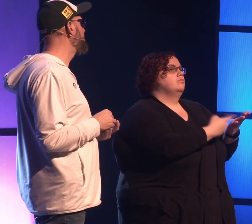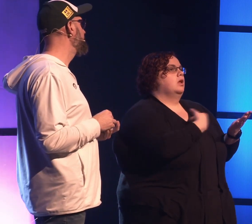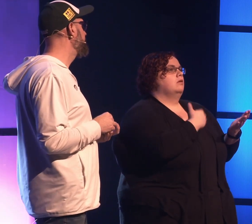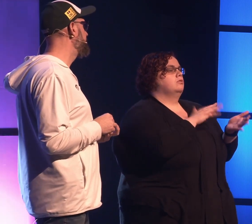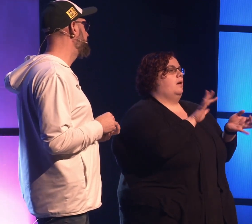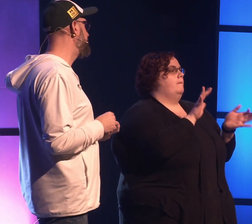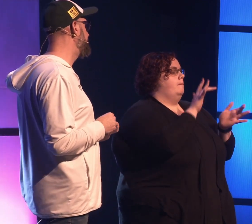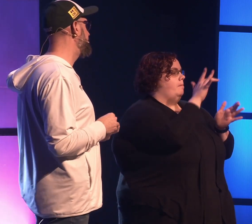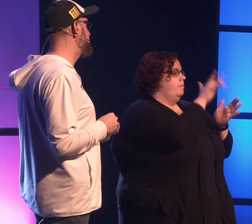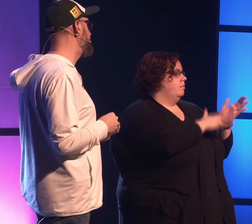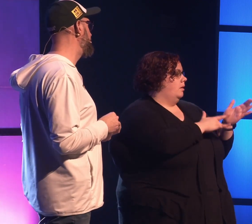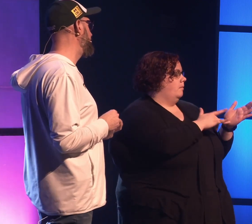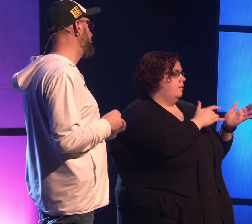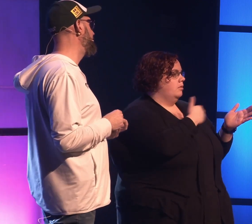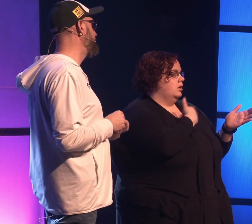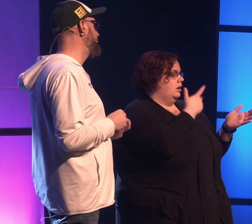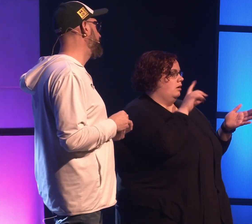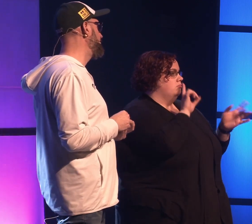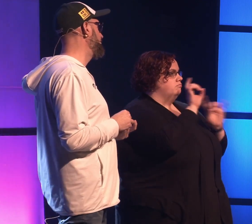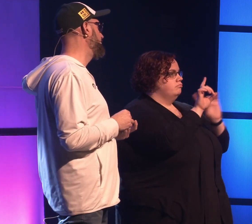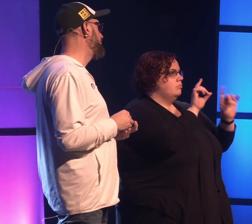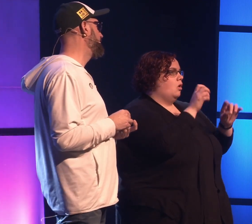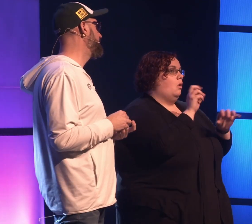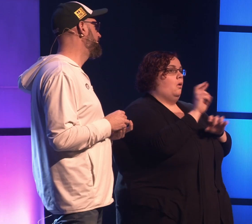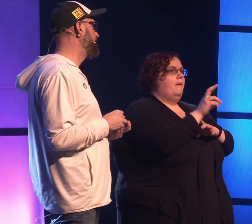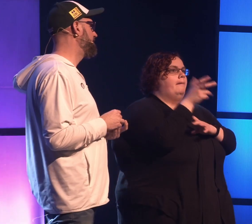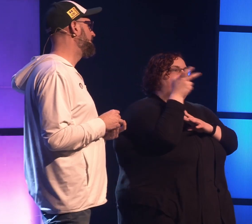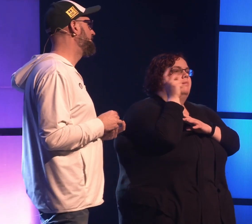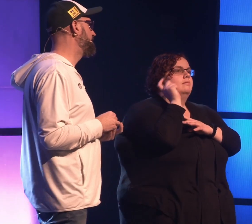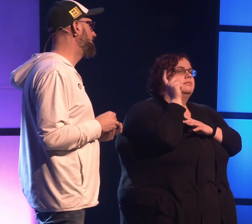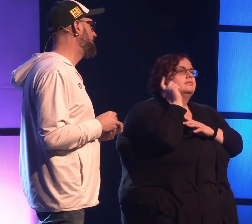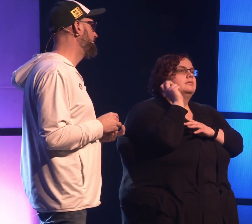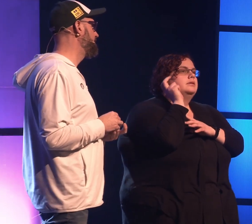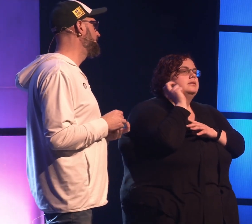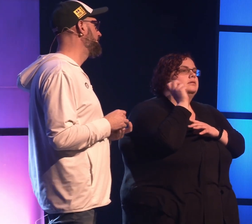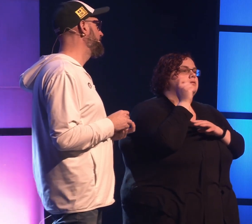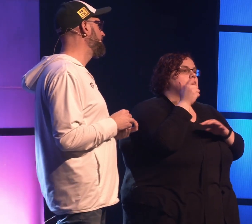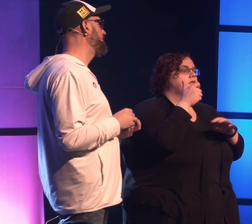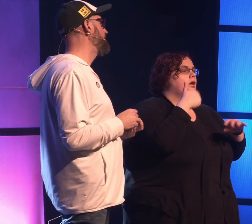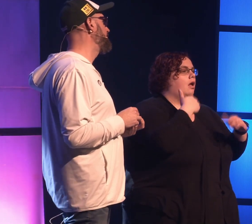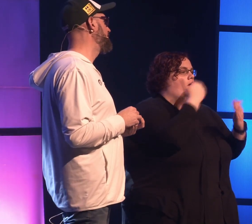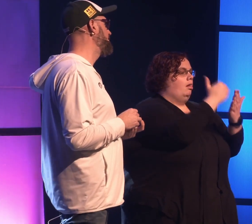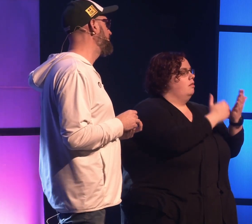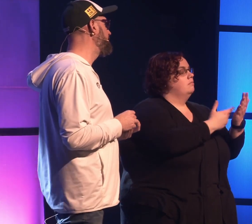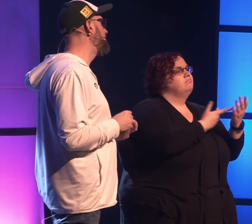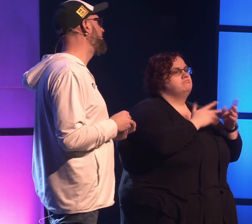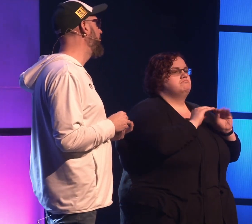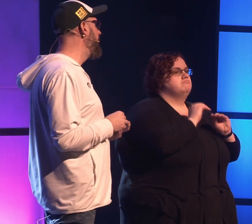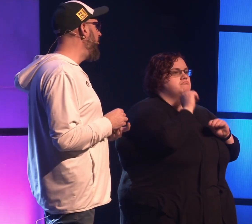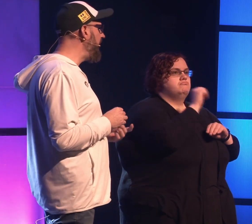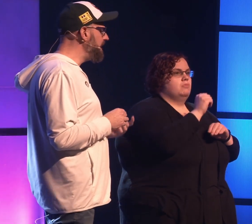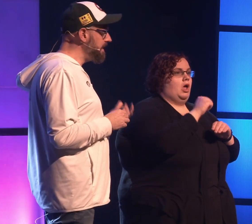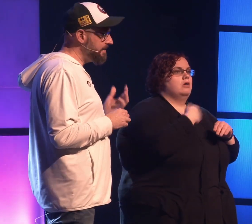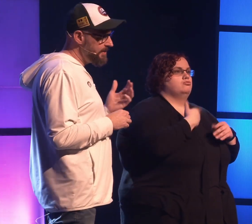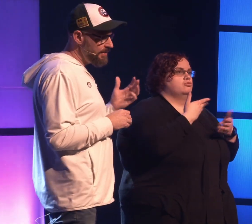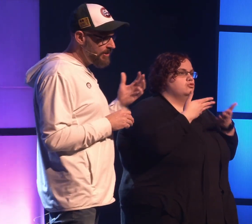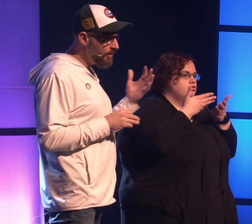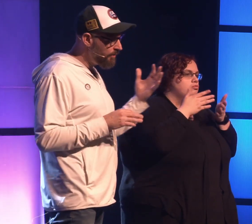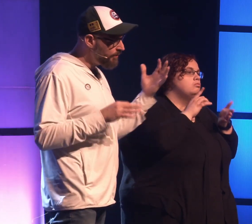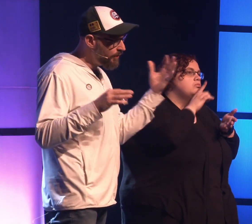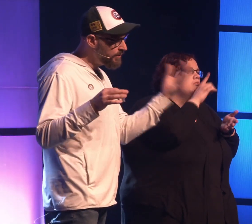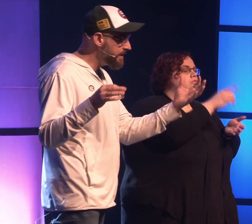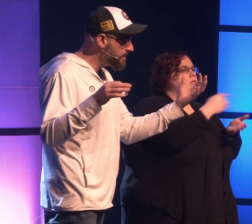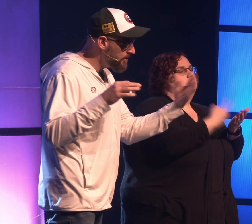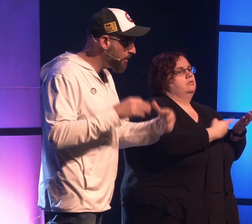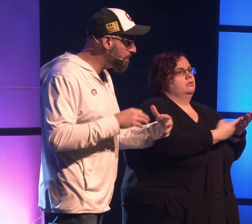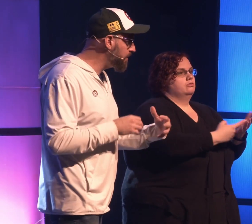ask questions, just listen if you want. And there was no agenda. It was genuinely a discussion. And you